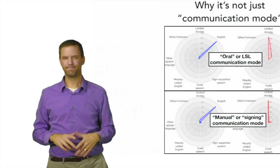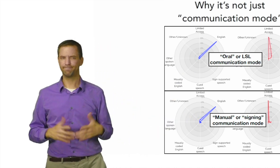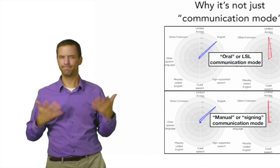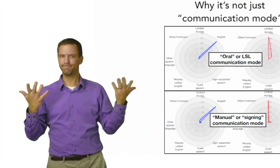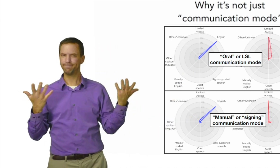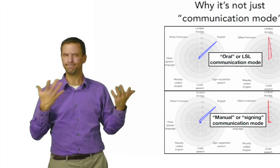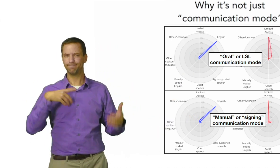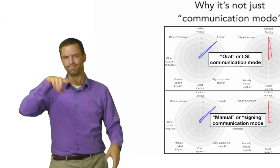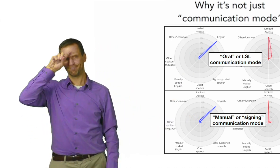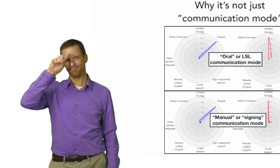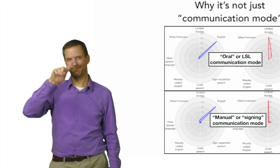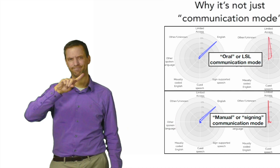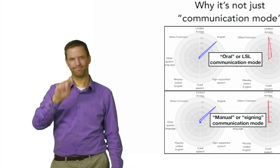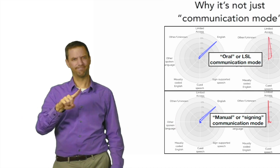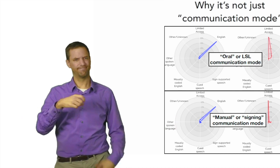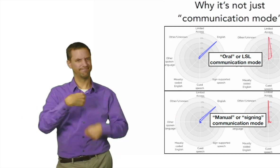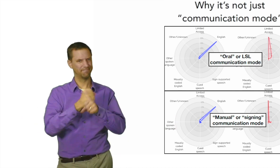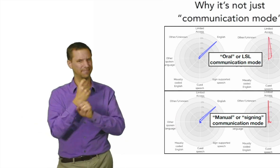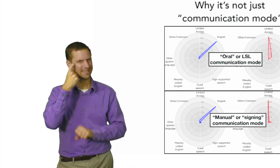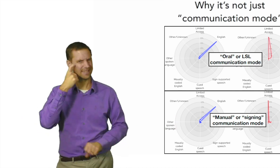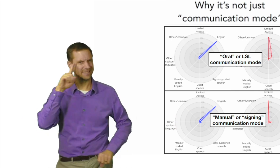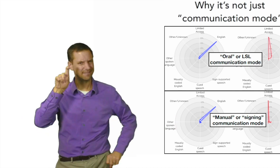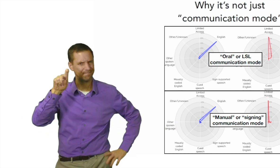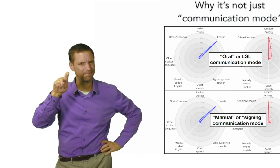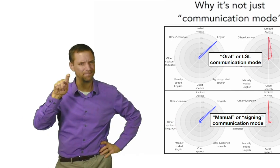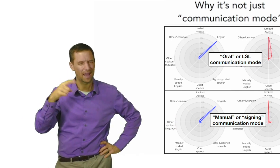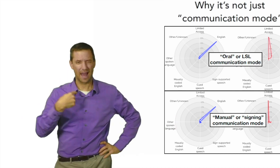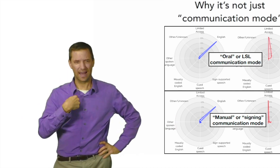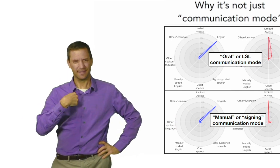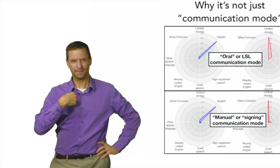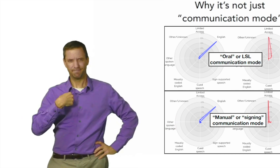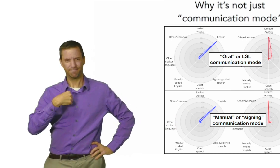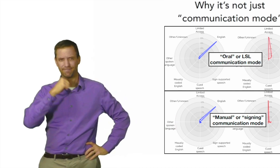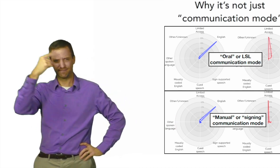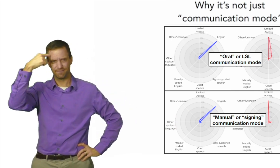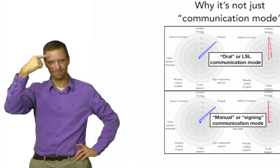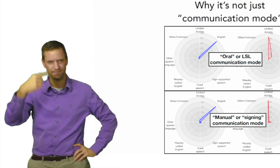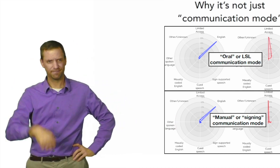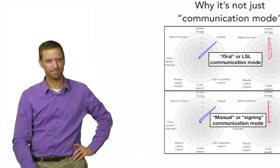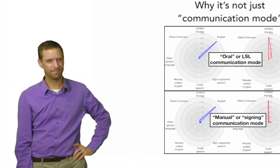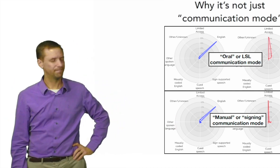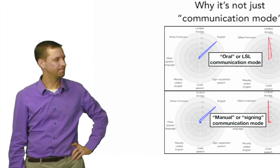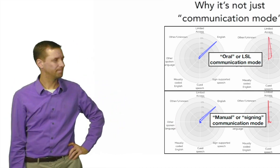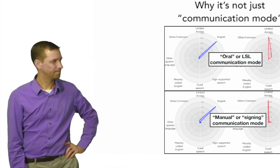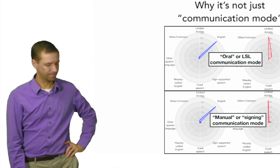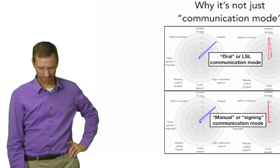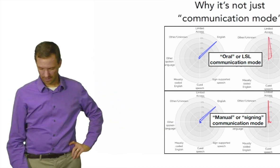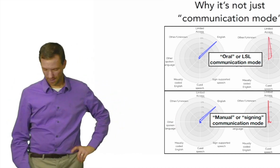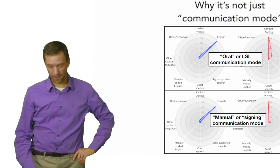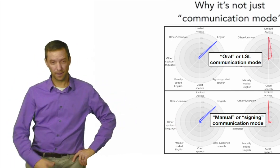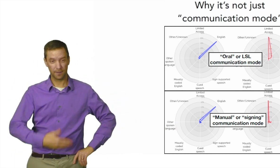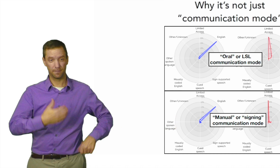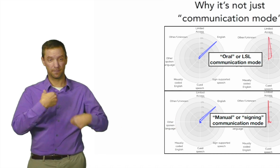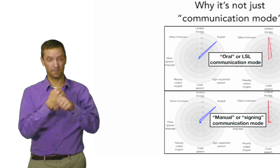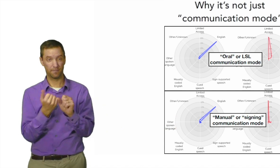each other and the bottom two children into a different category with each other. And my question is, does that make sense? I don't think